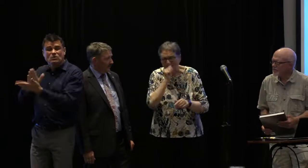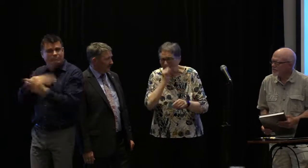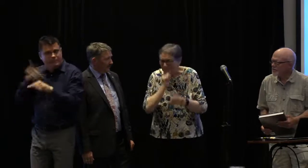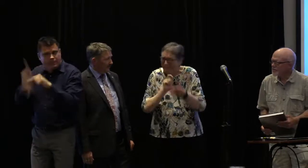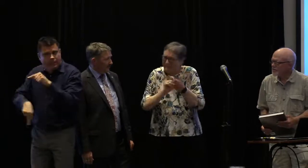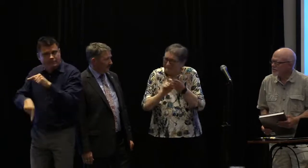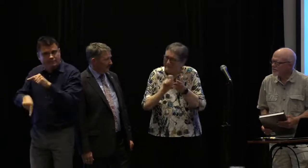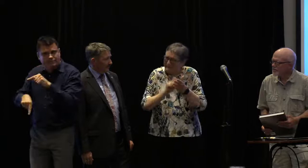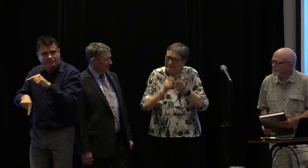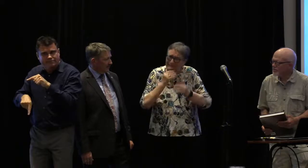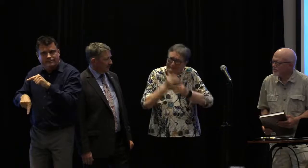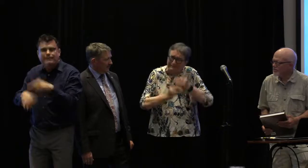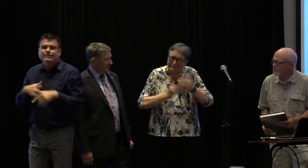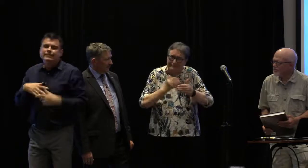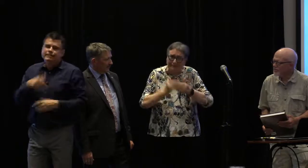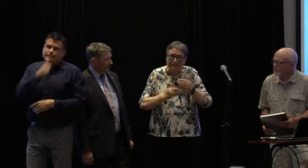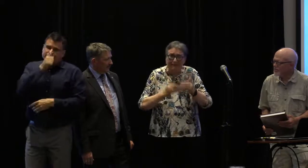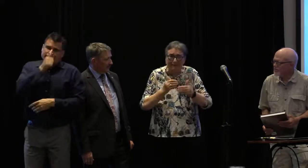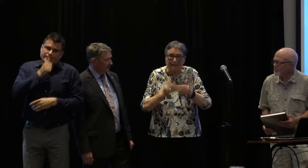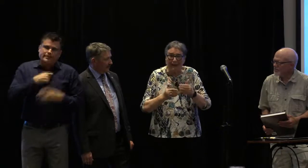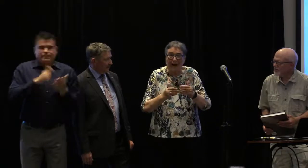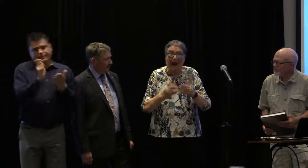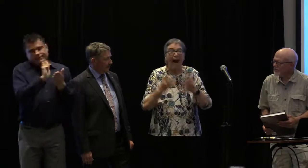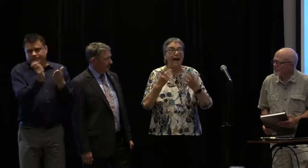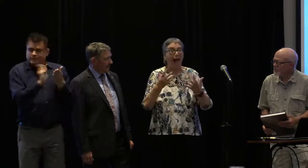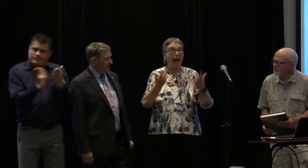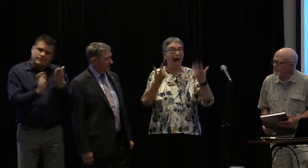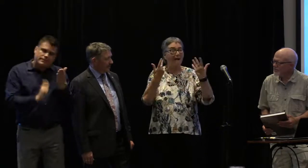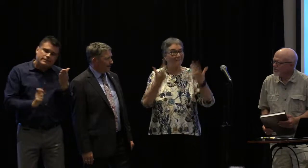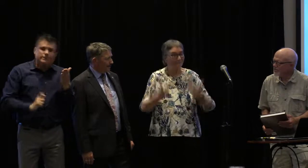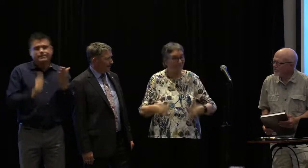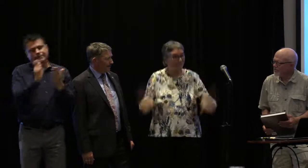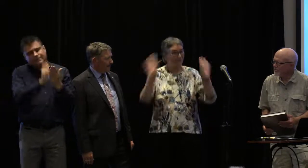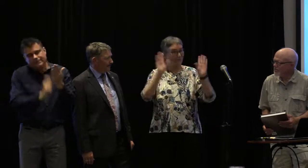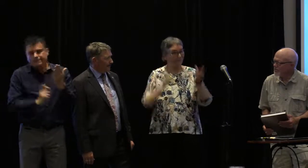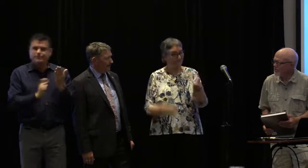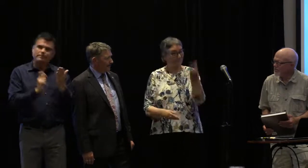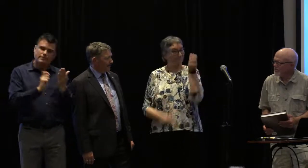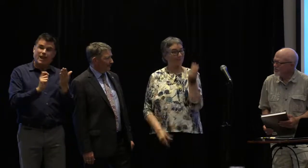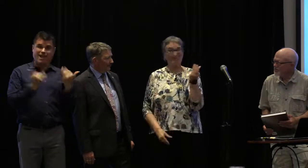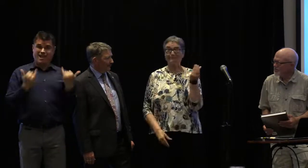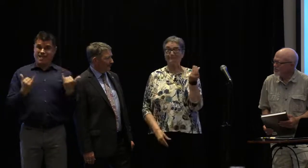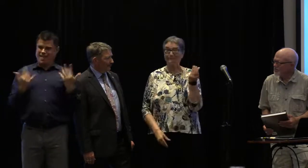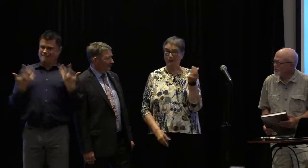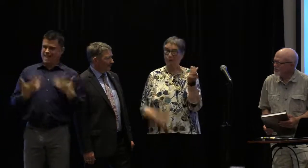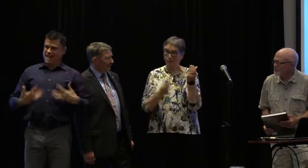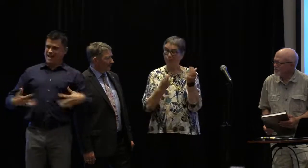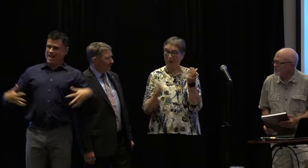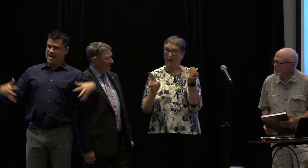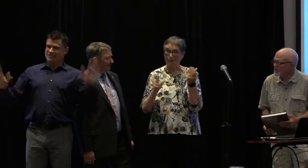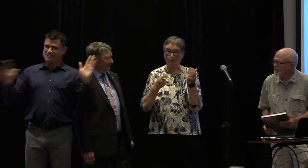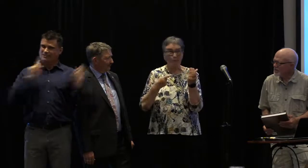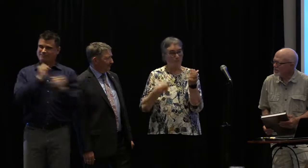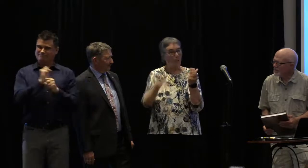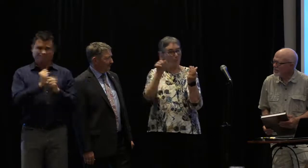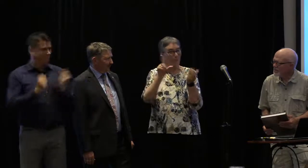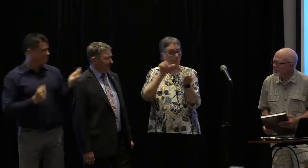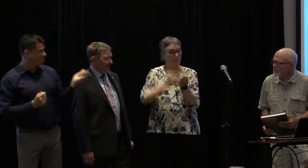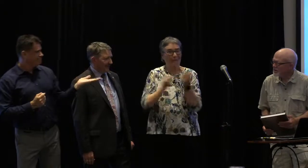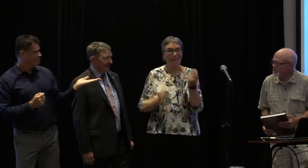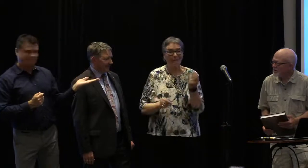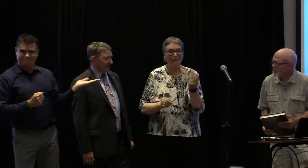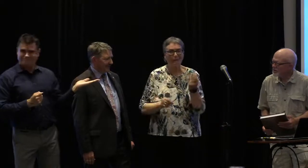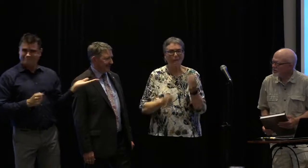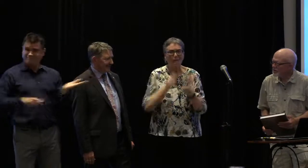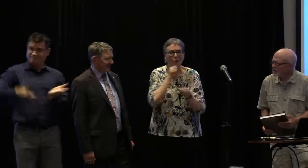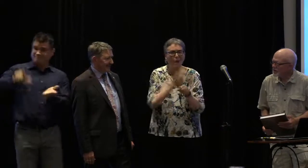couldn't go and visit different people in their homes, but my work kept going, and we were finally able to publish,